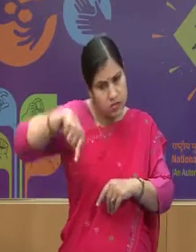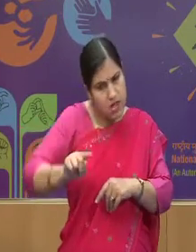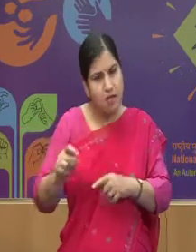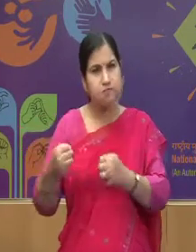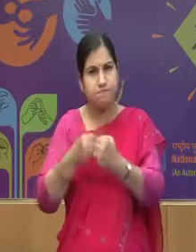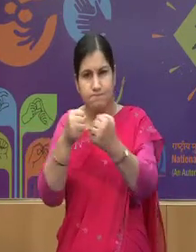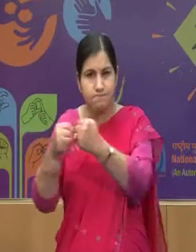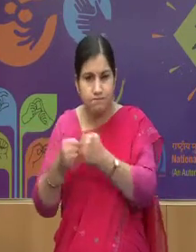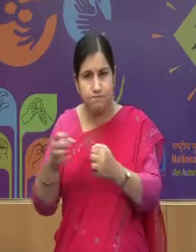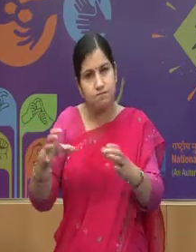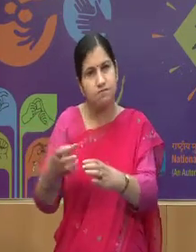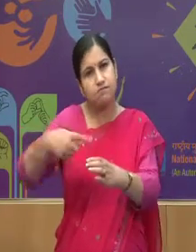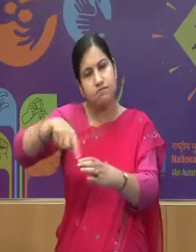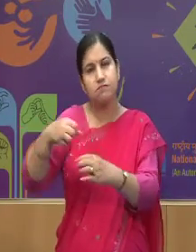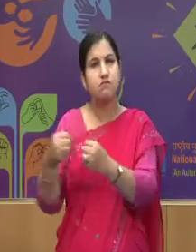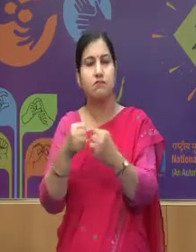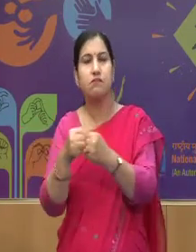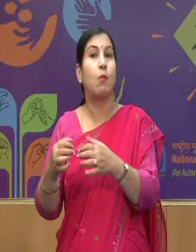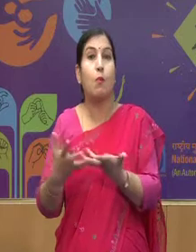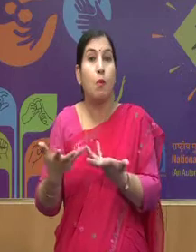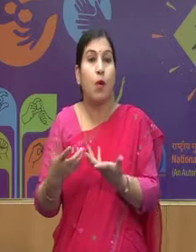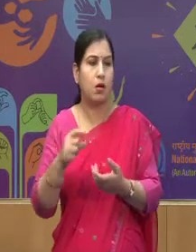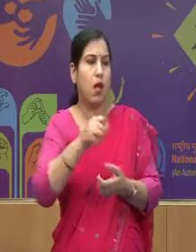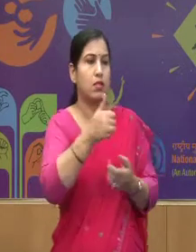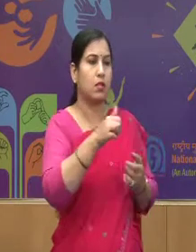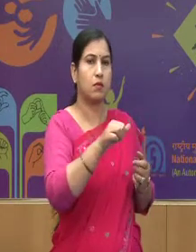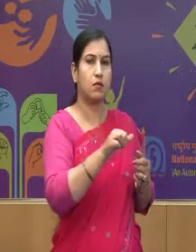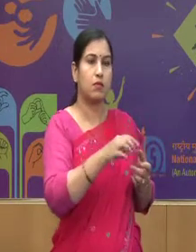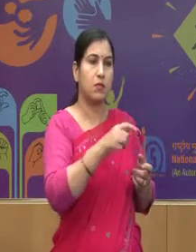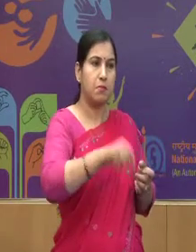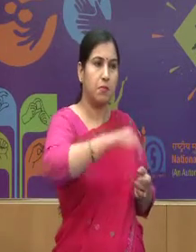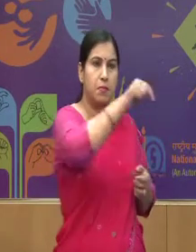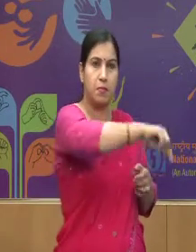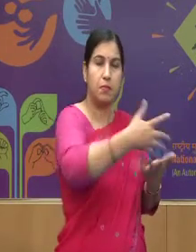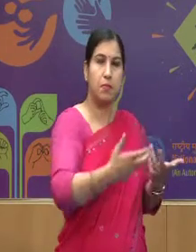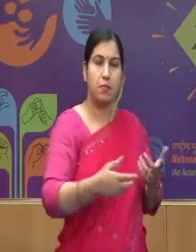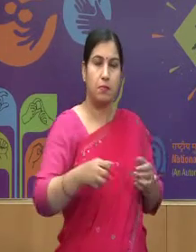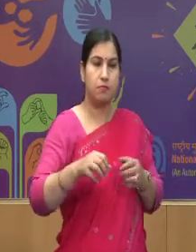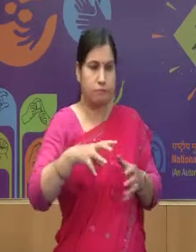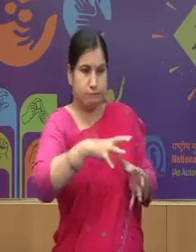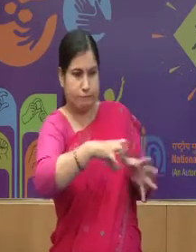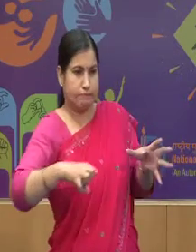themselves for control over larger territories.